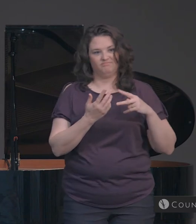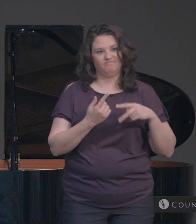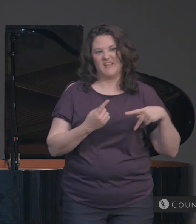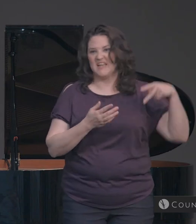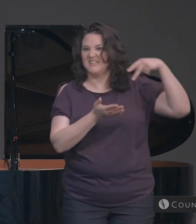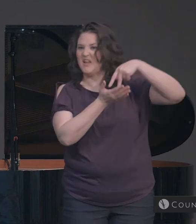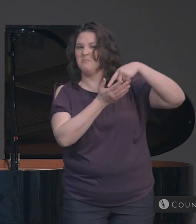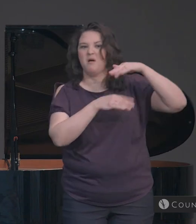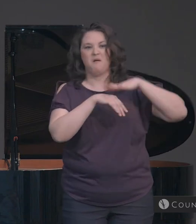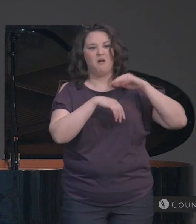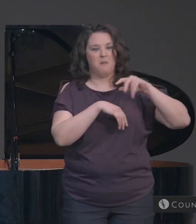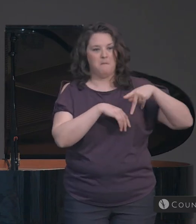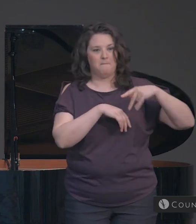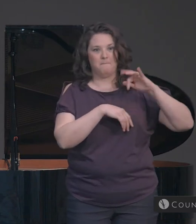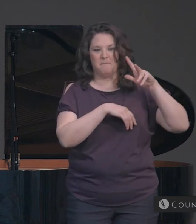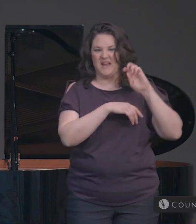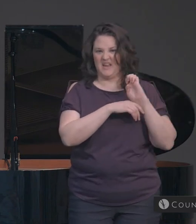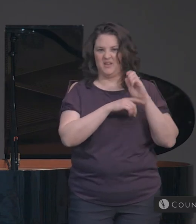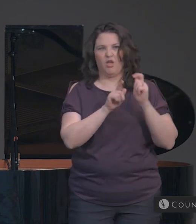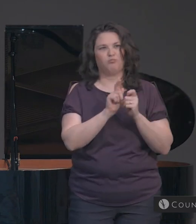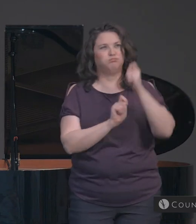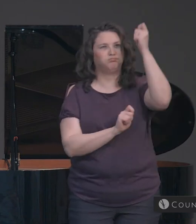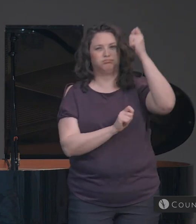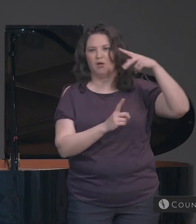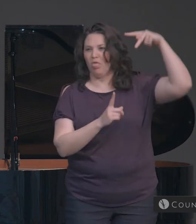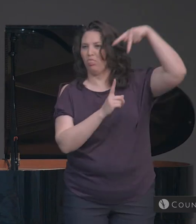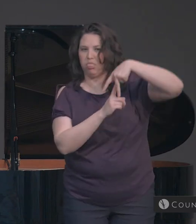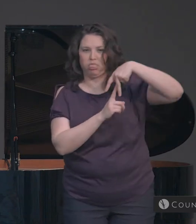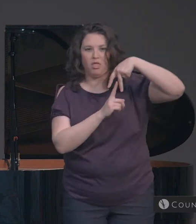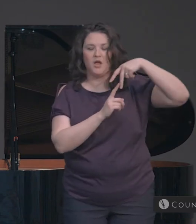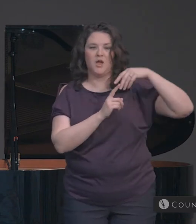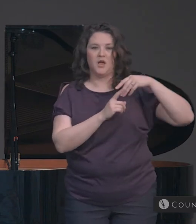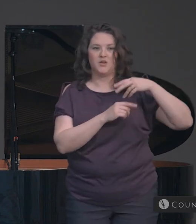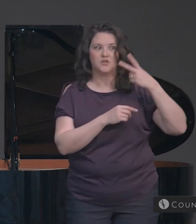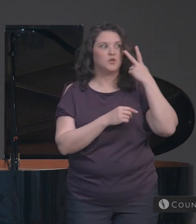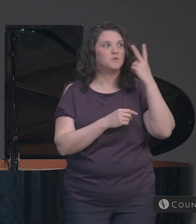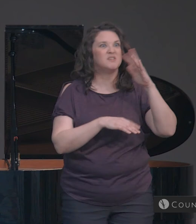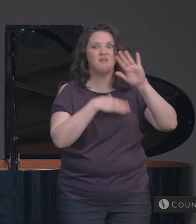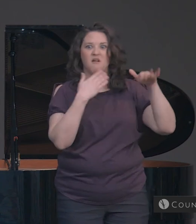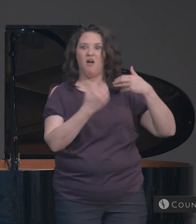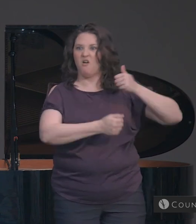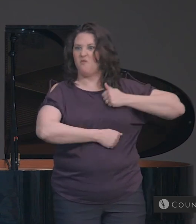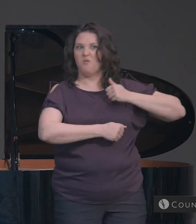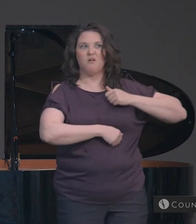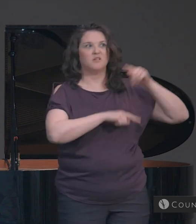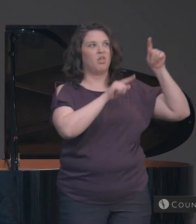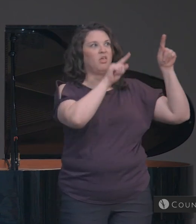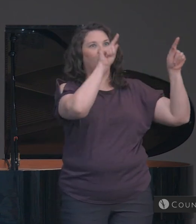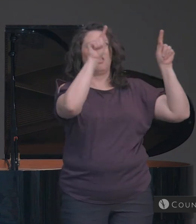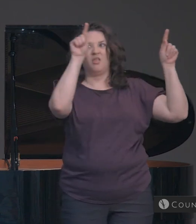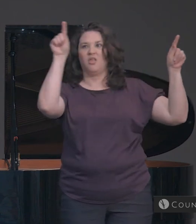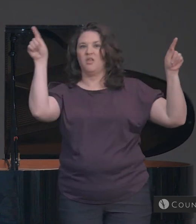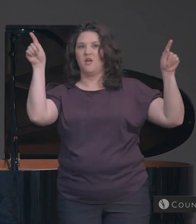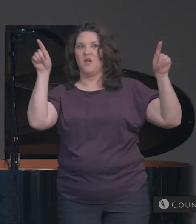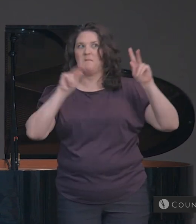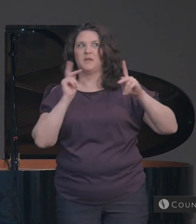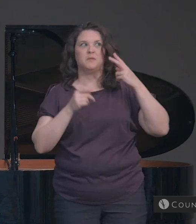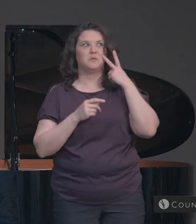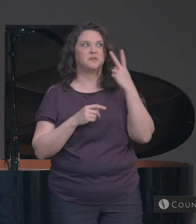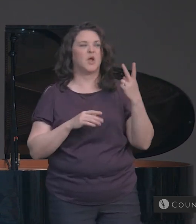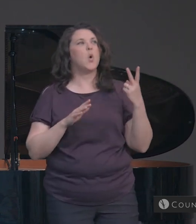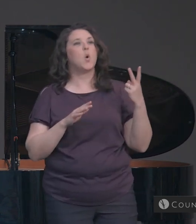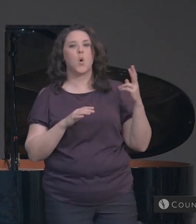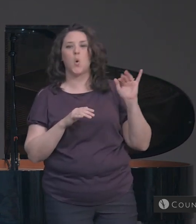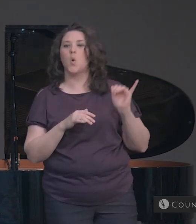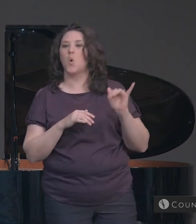They would impale them on pikes outside the city as you walked up the road to the city. They'd be along the road so that people would say, oh, this city's been